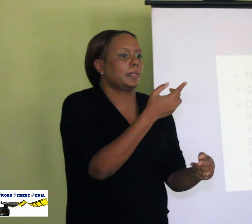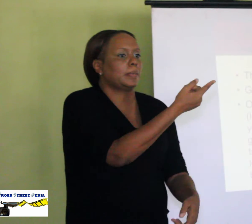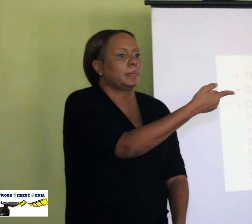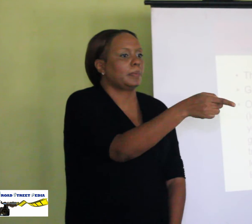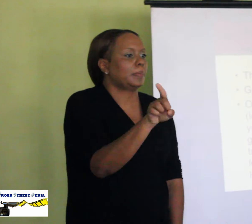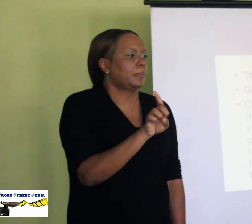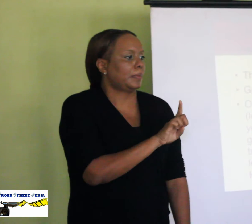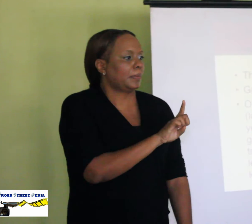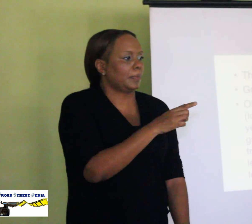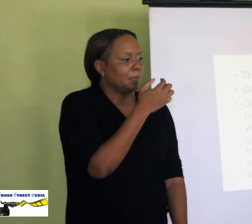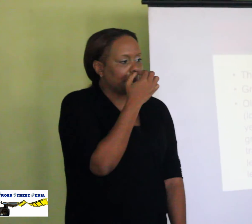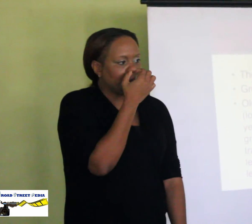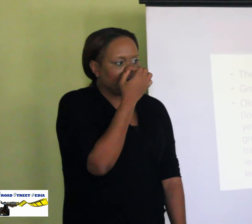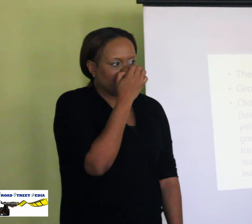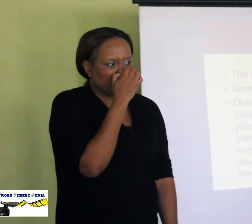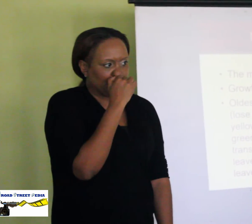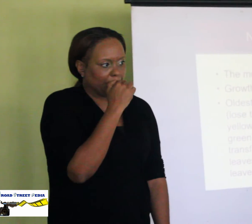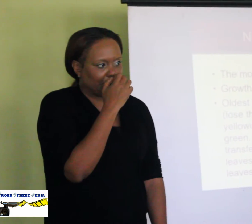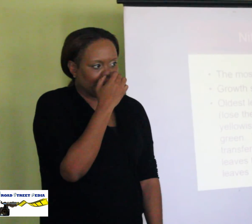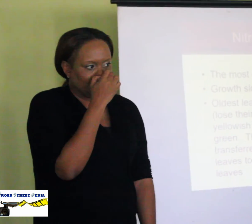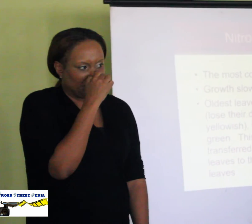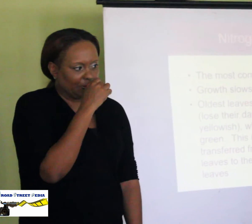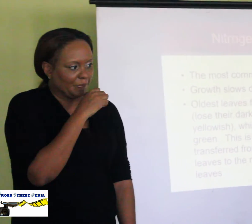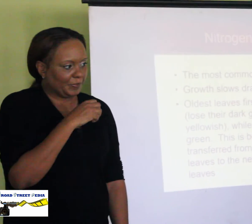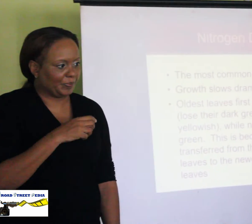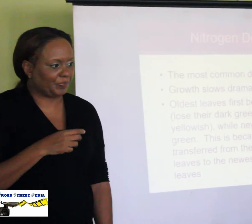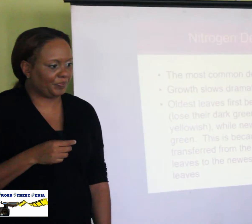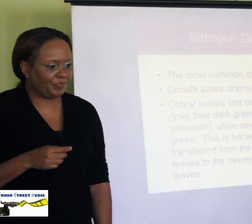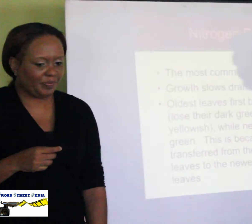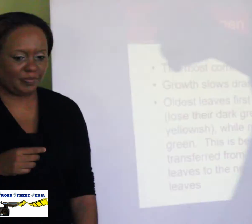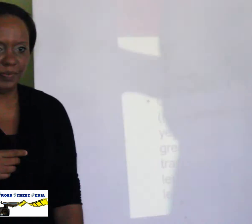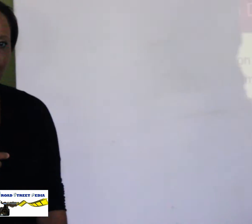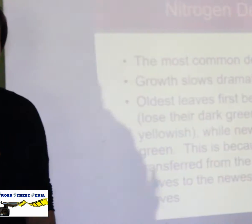in the presentation.